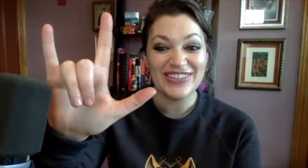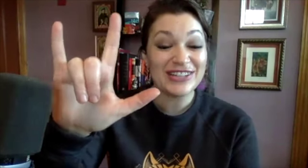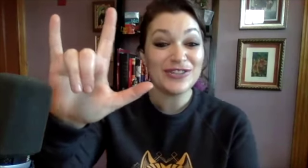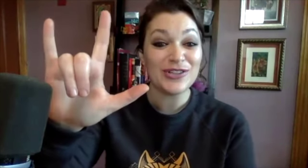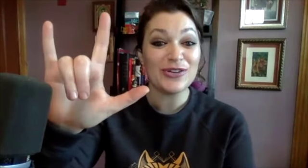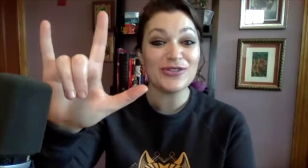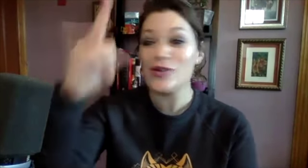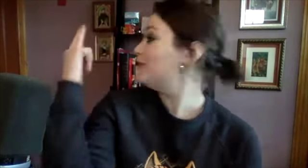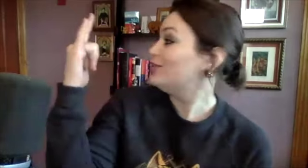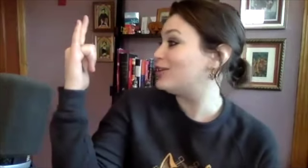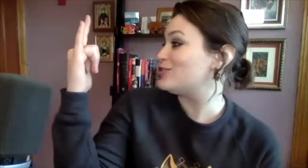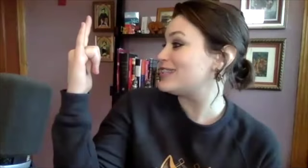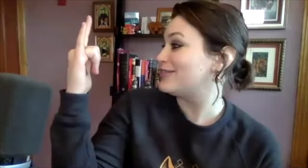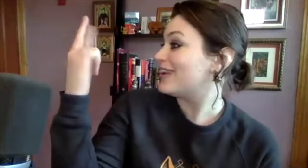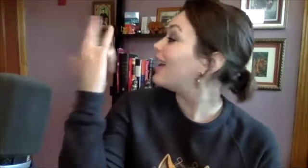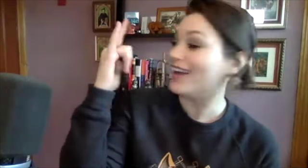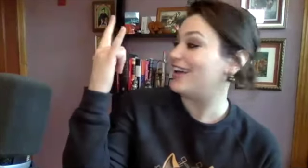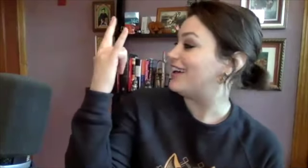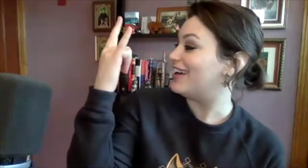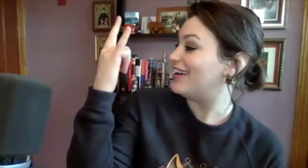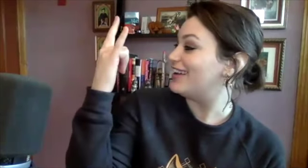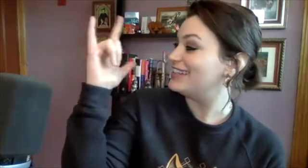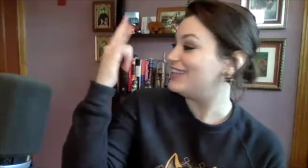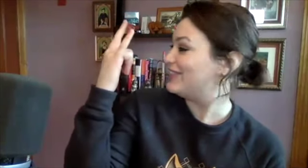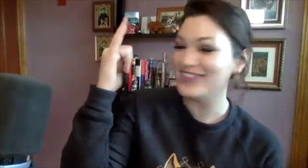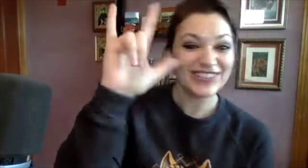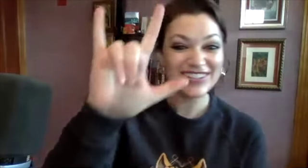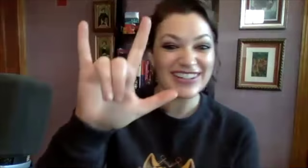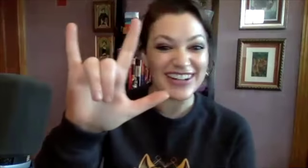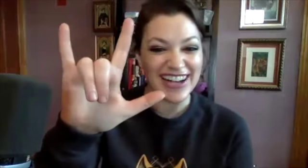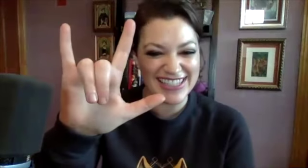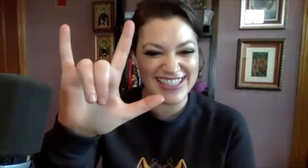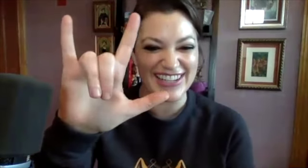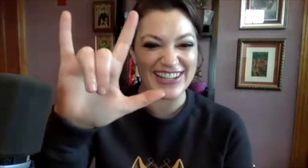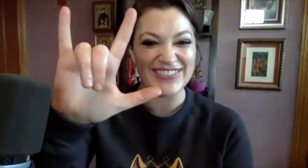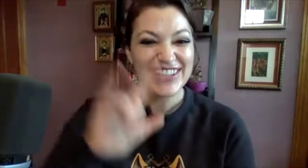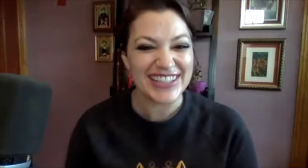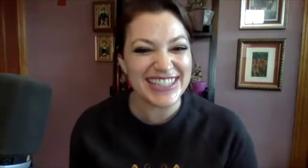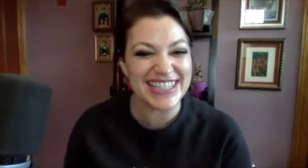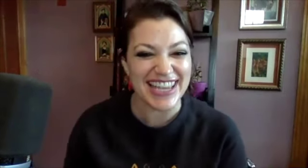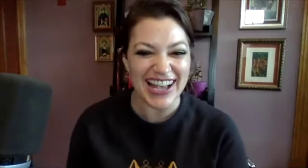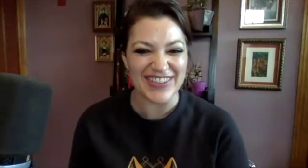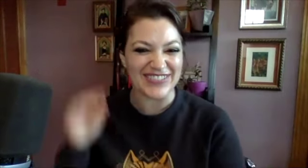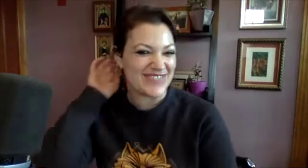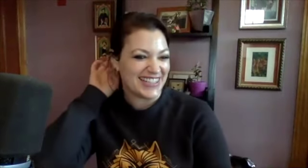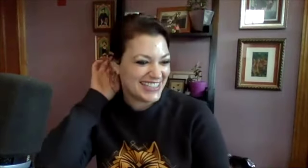if you're alone in the room, look at yourself. I love you. Awesome. Good job, everybody.